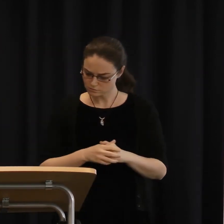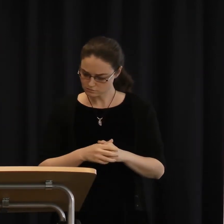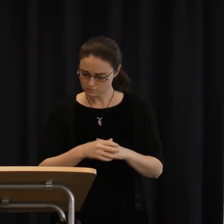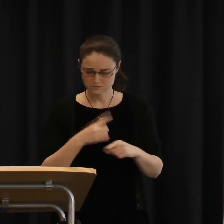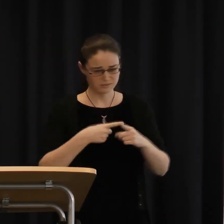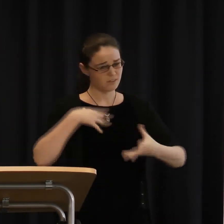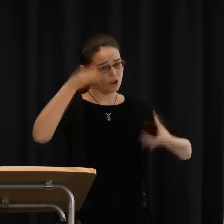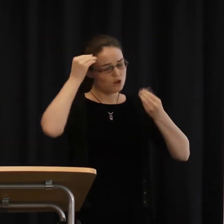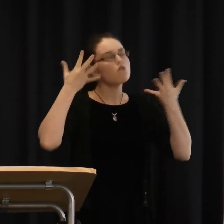the deaf community.